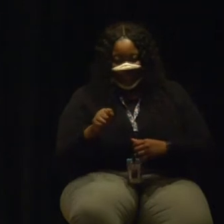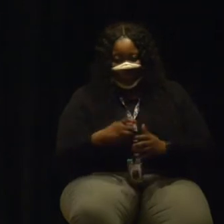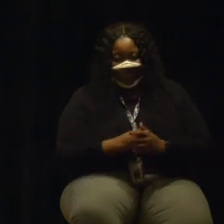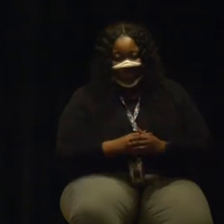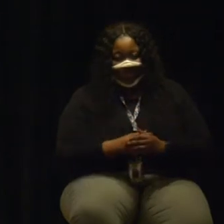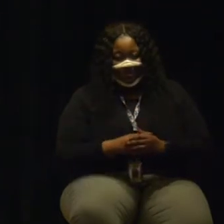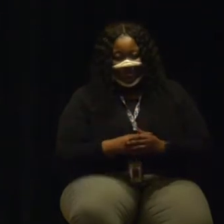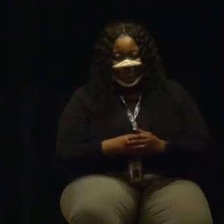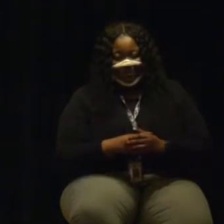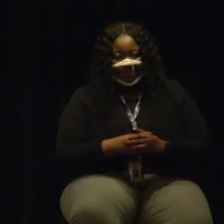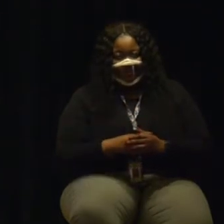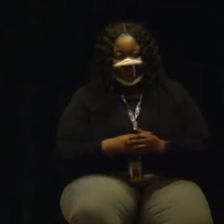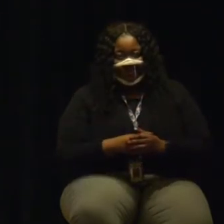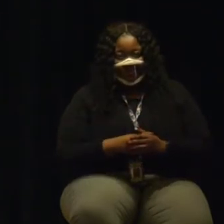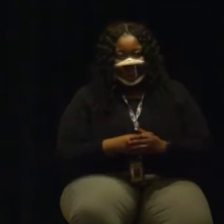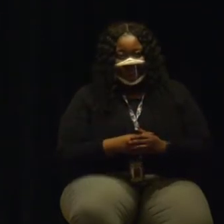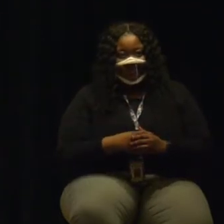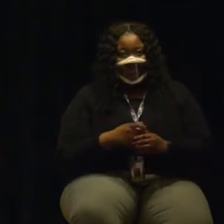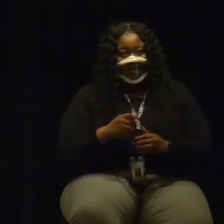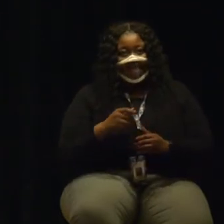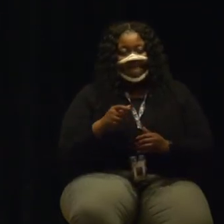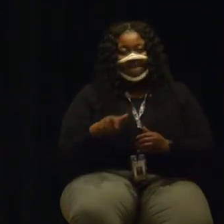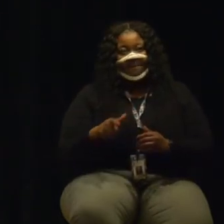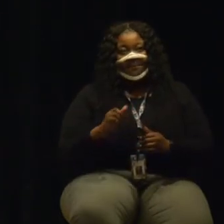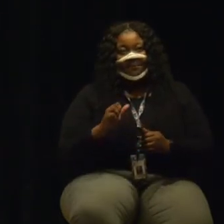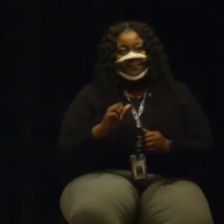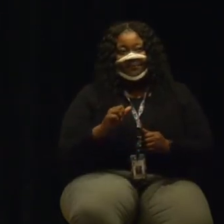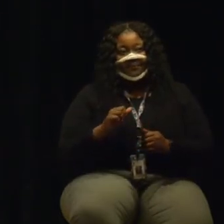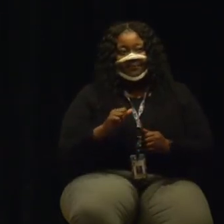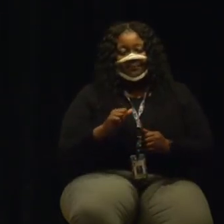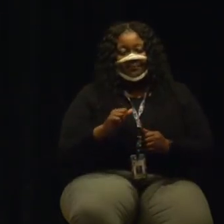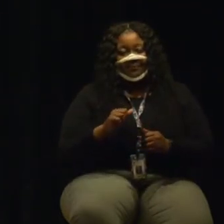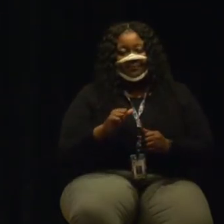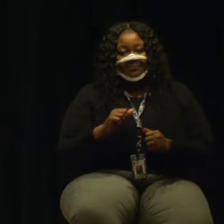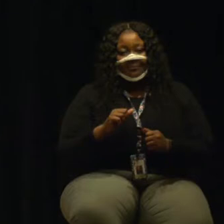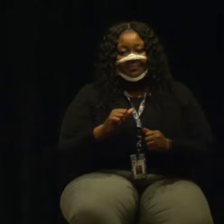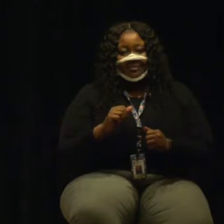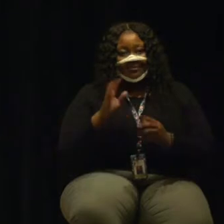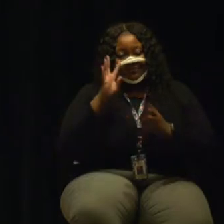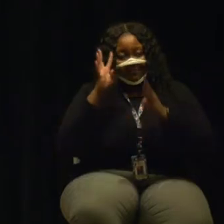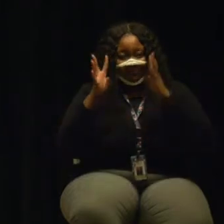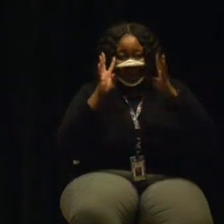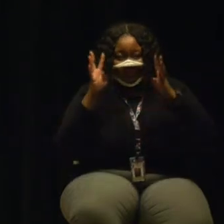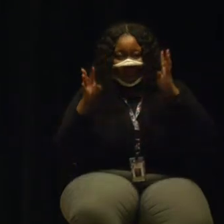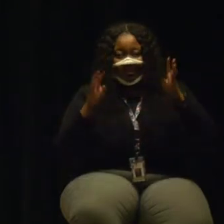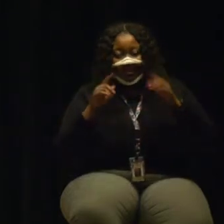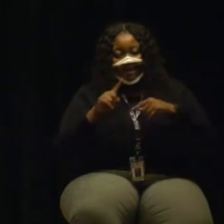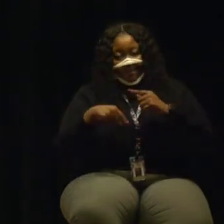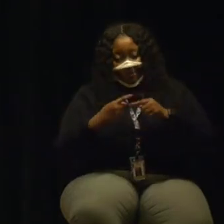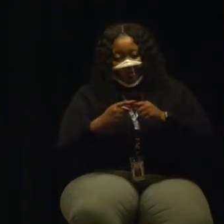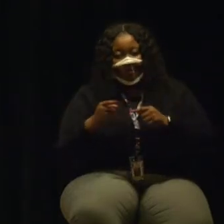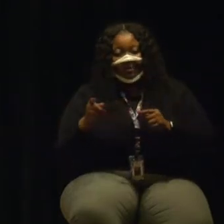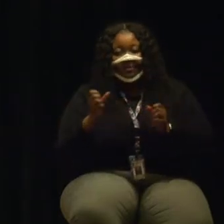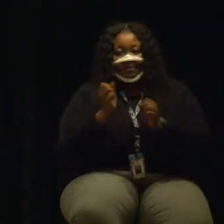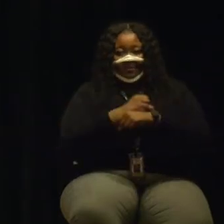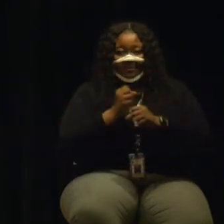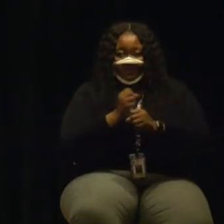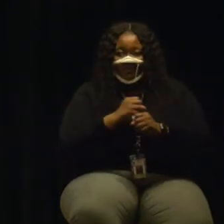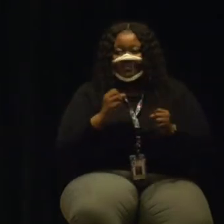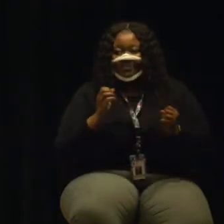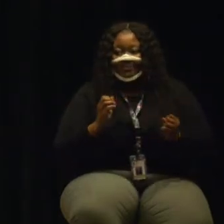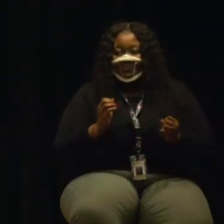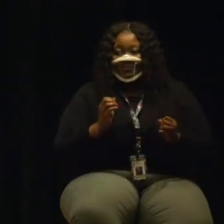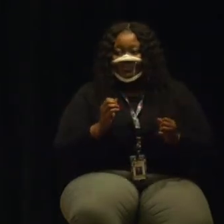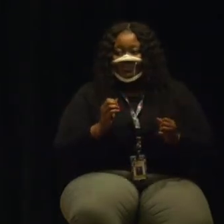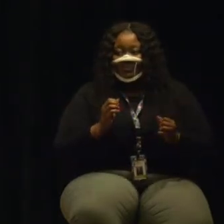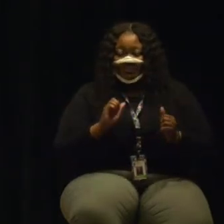that were built in to pretend as if this very, very violent sport wasn't so violent. Name me three welterweights, white welterweights,